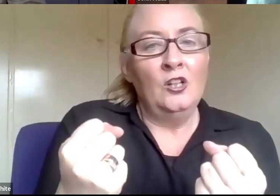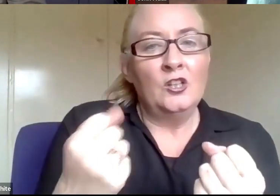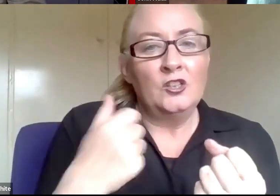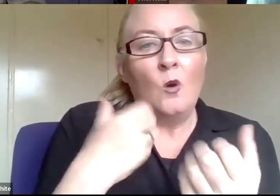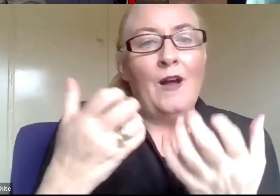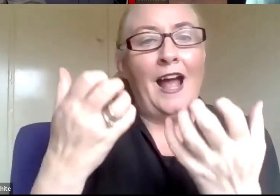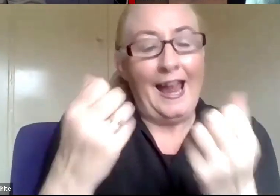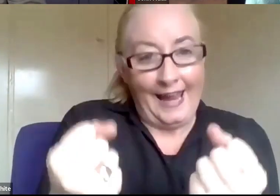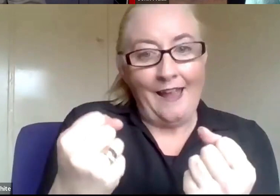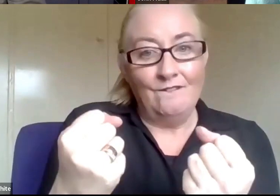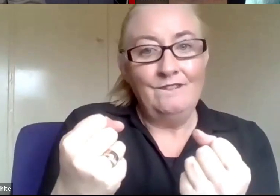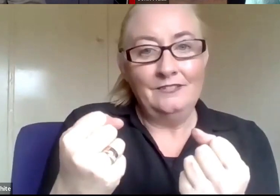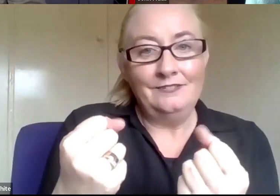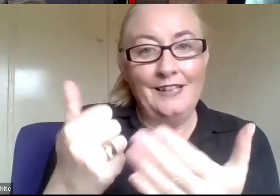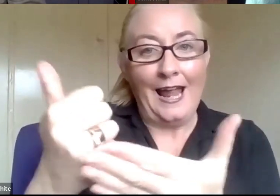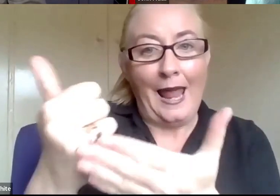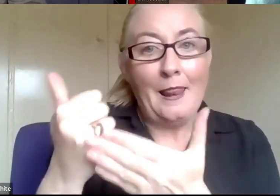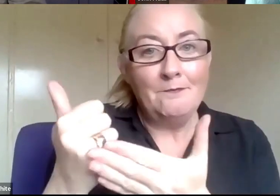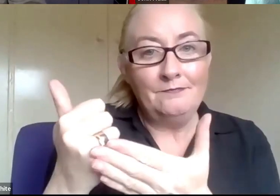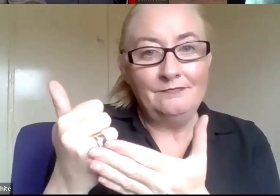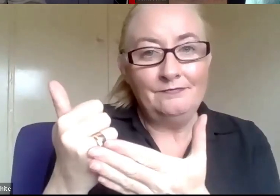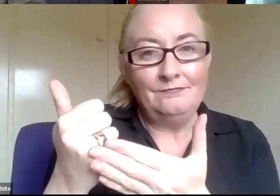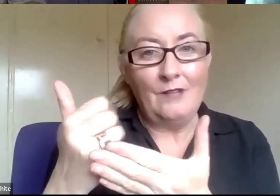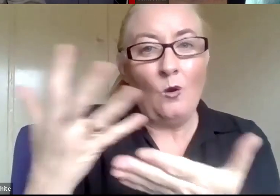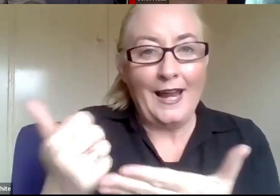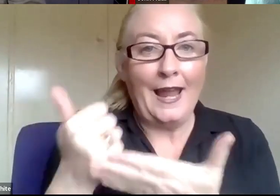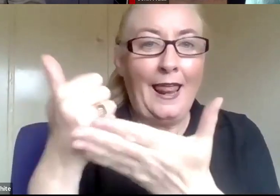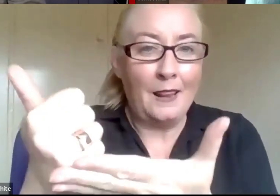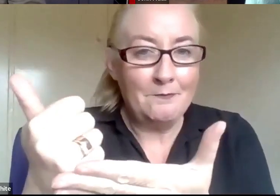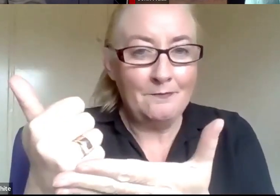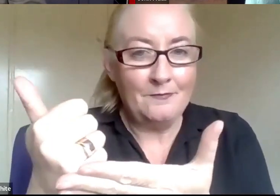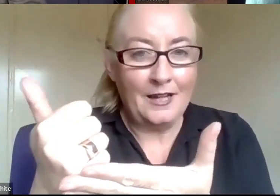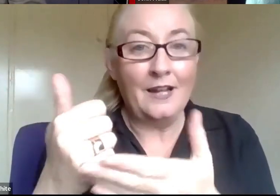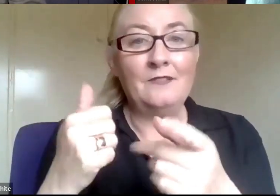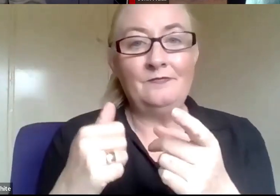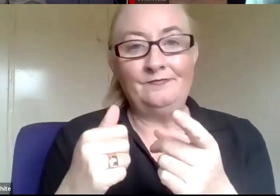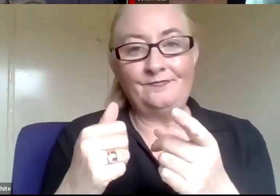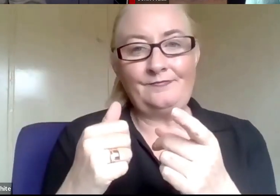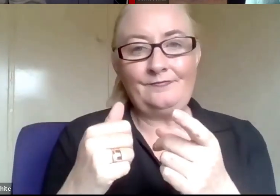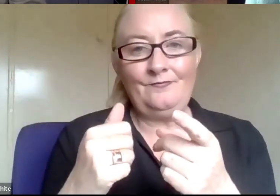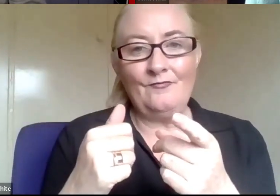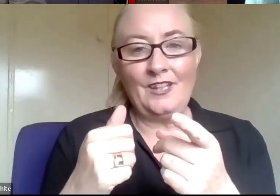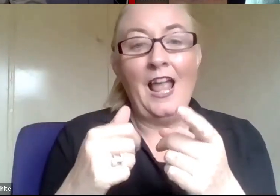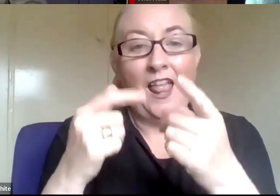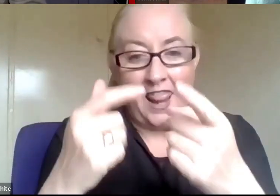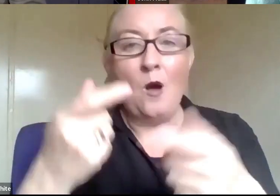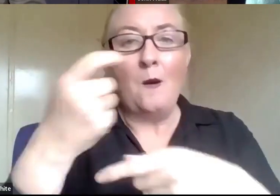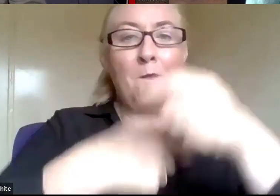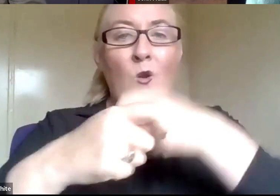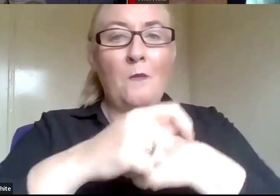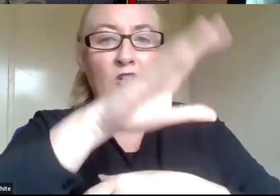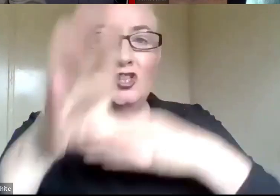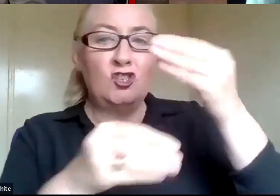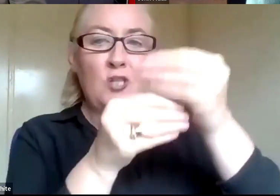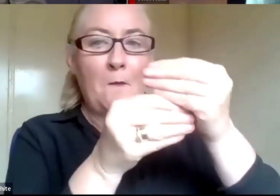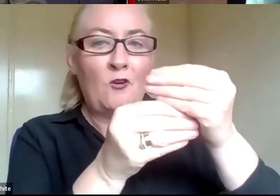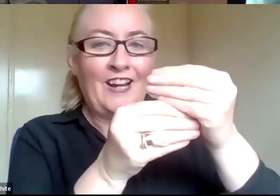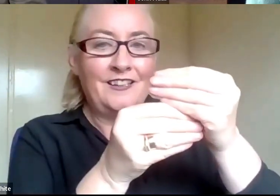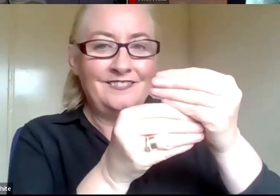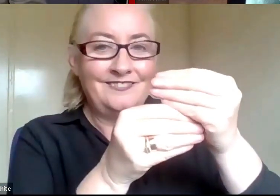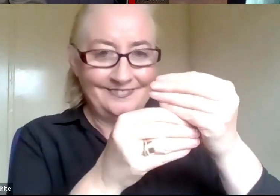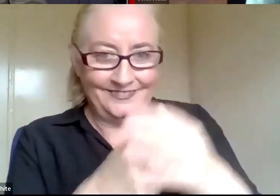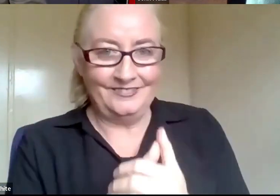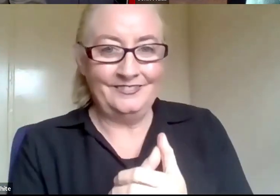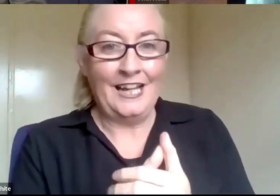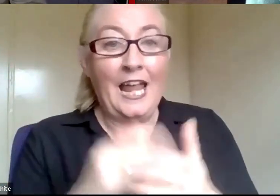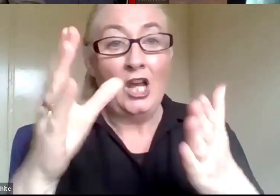So coming down to the summary of it, It's leadership's about what